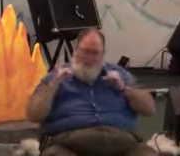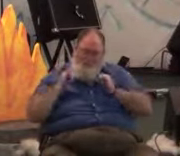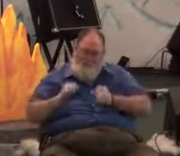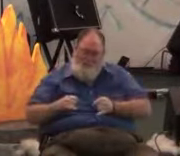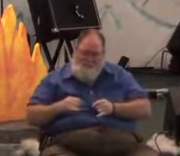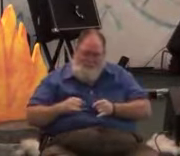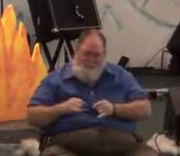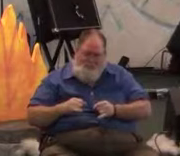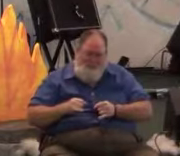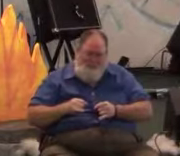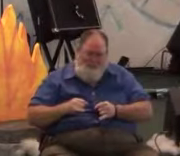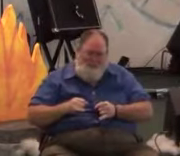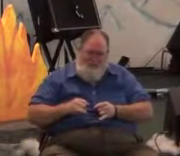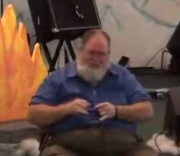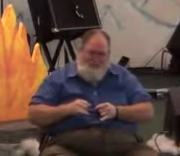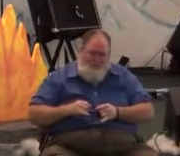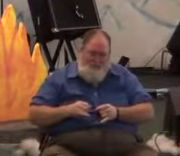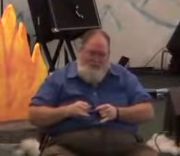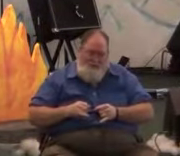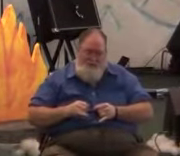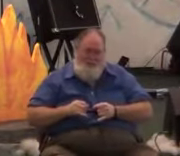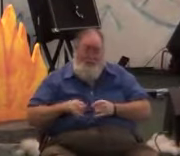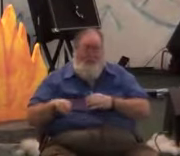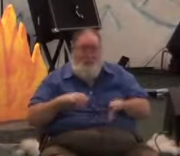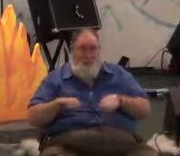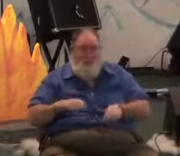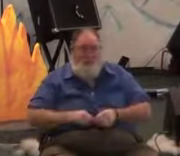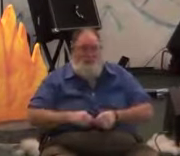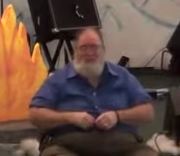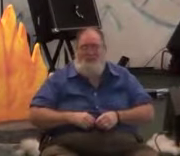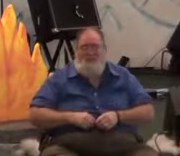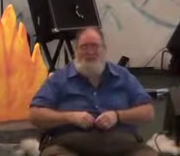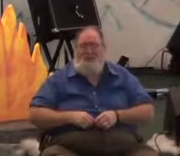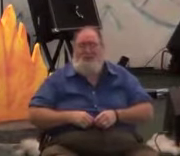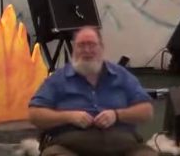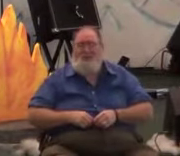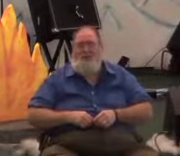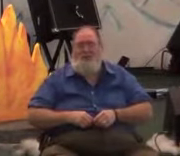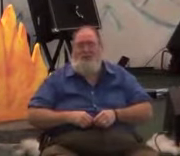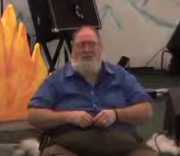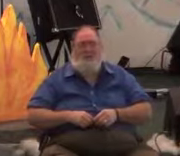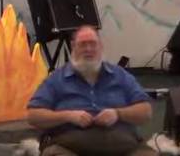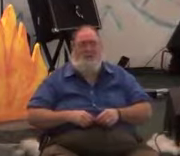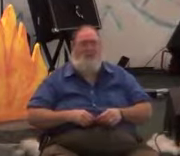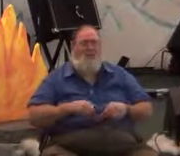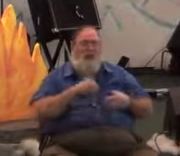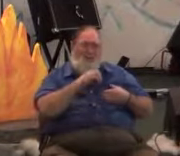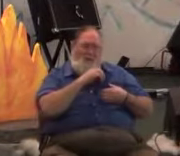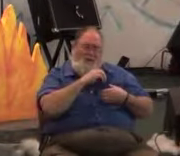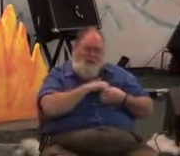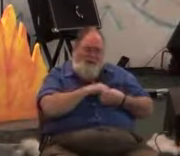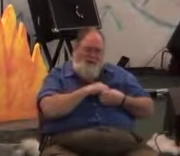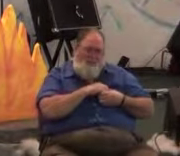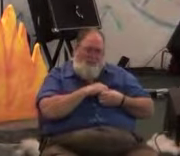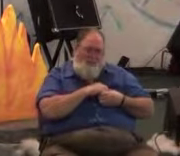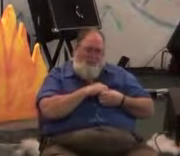or accomplishments. Man, that sunk into me. An inward emotion referring to an inflated sense of one's